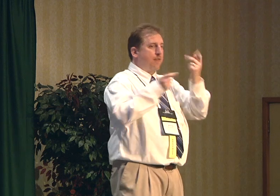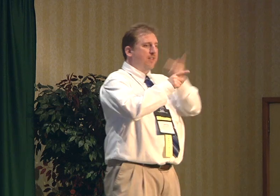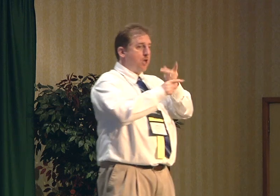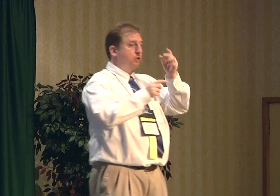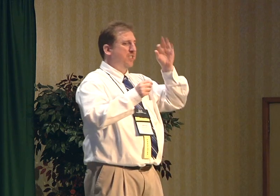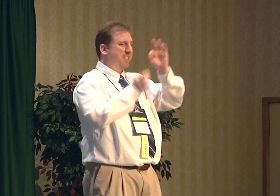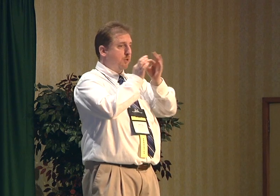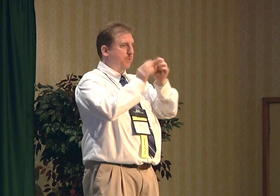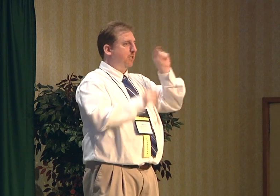website,